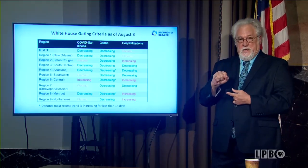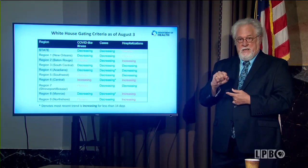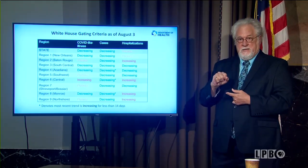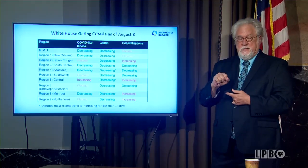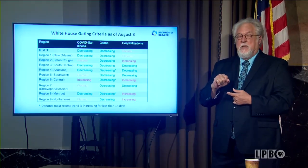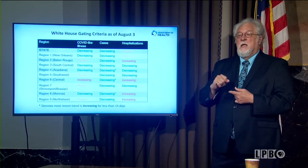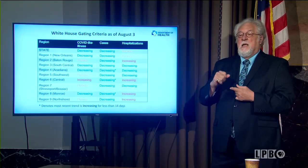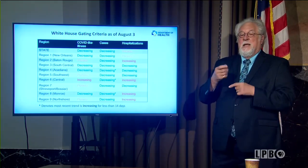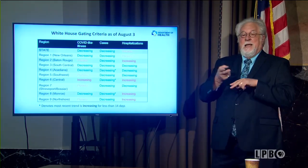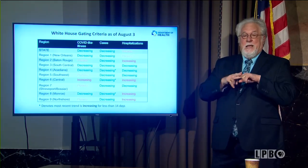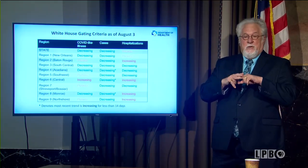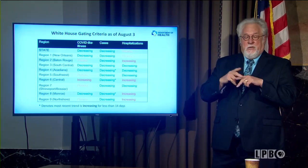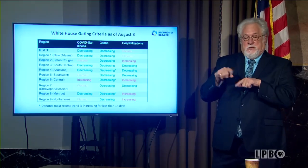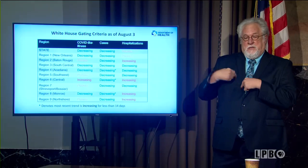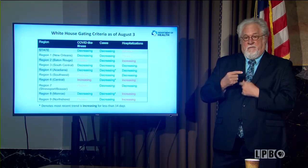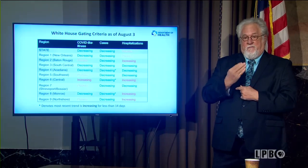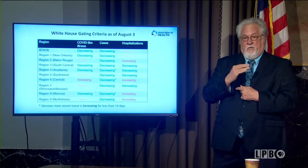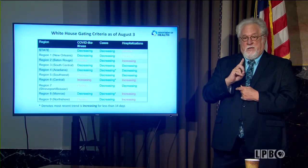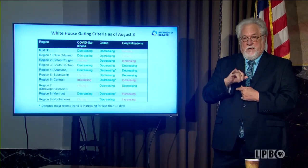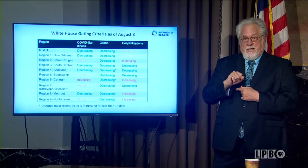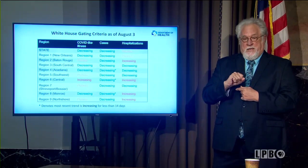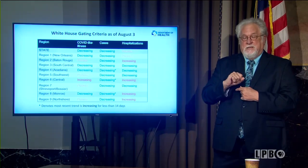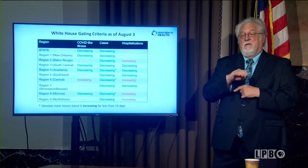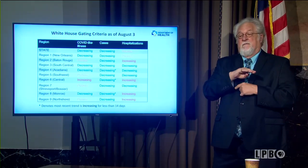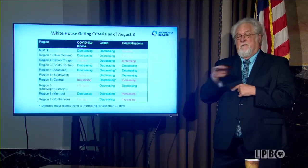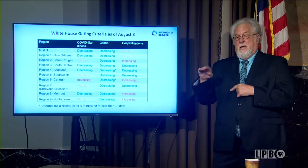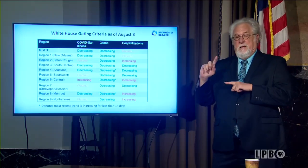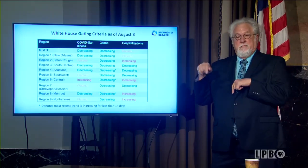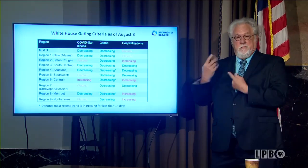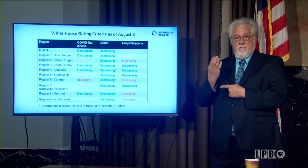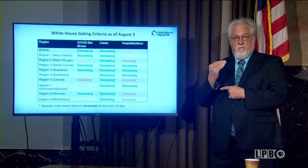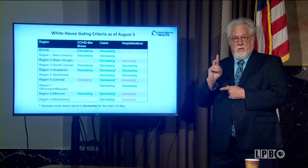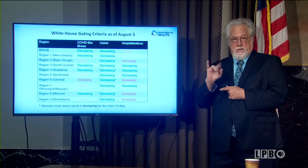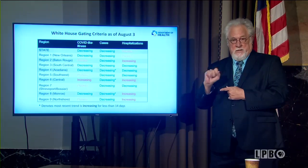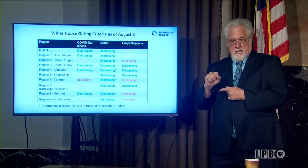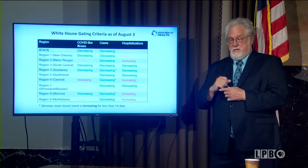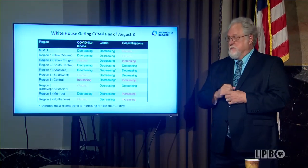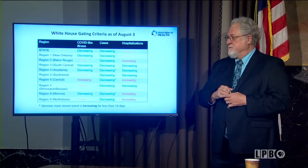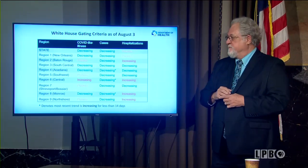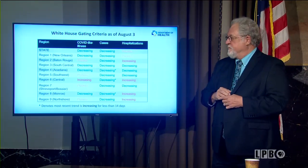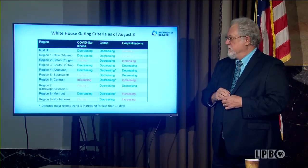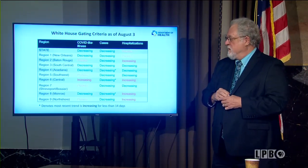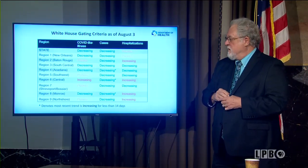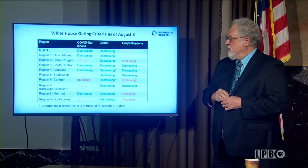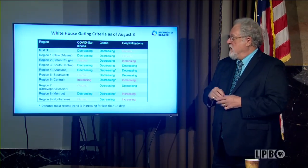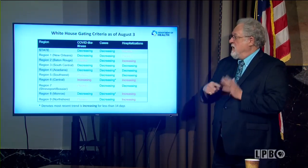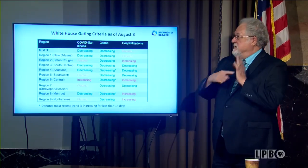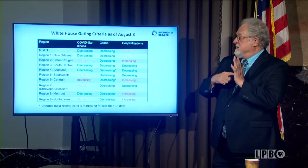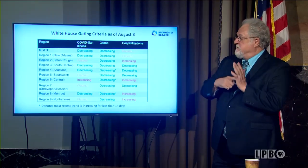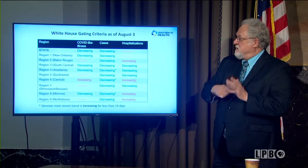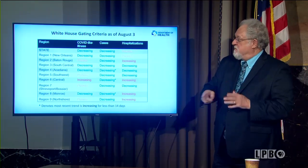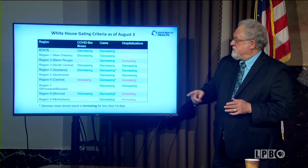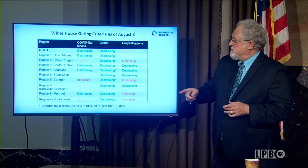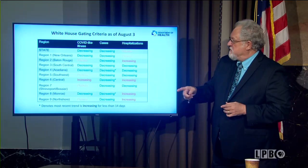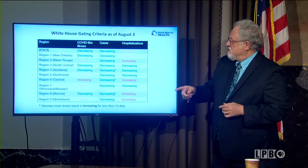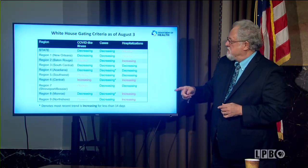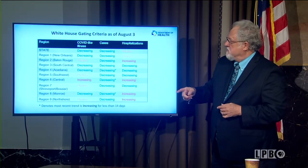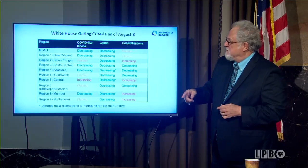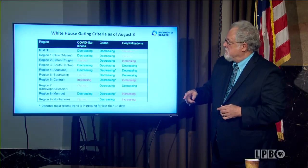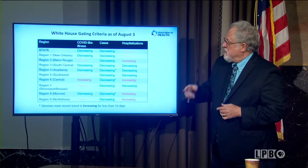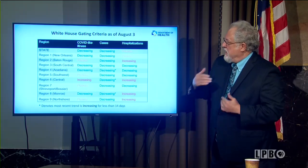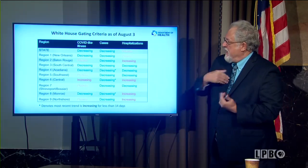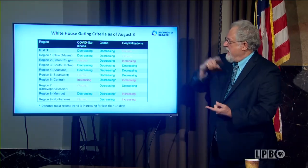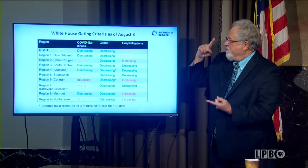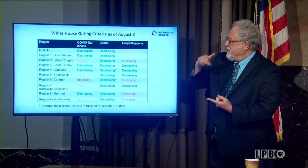increasing over 14 days, and plateau is flat over that time period, even if it was sort of up and down. If we look at symptoms, you see that by and large now we